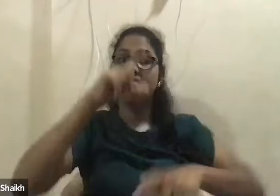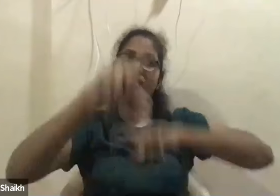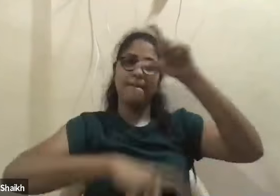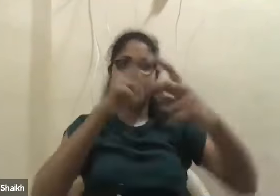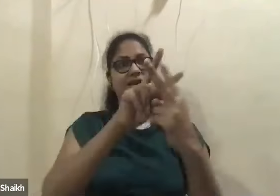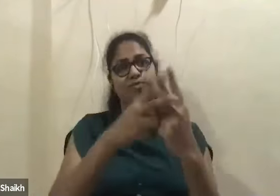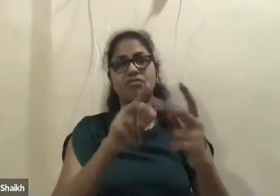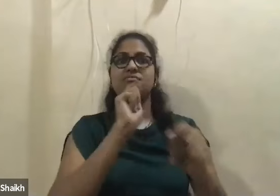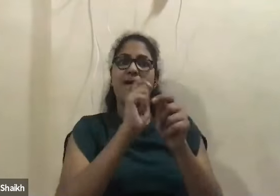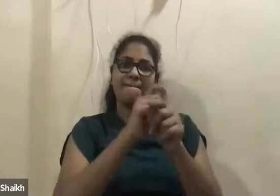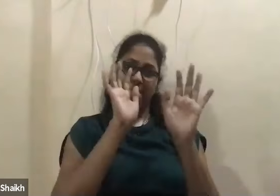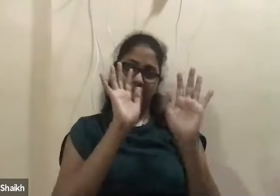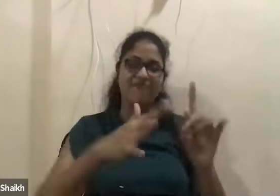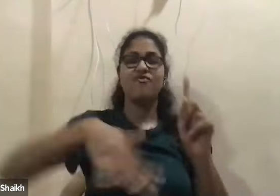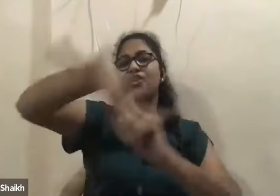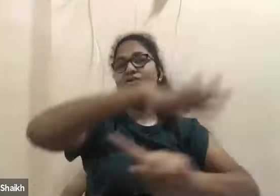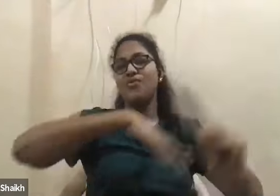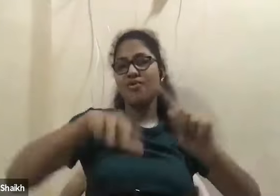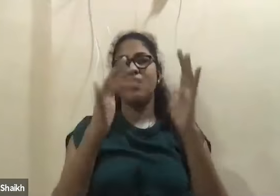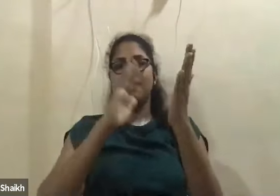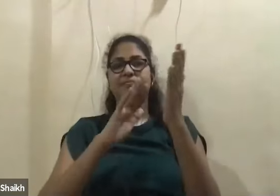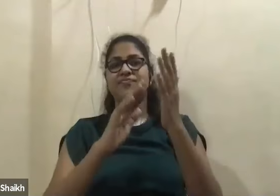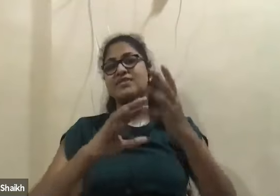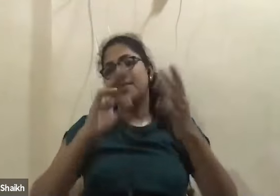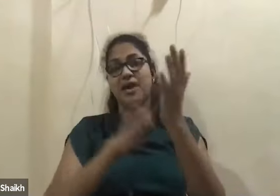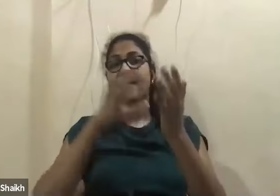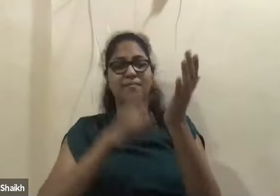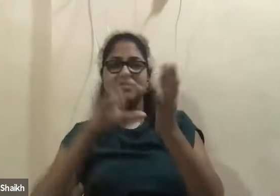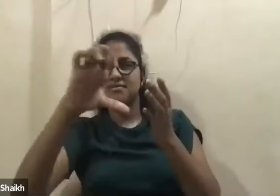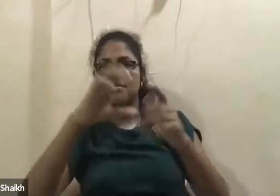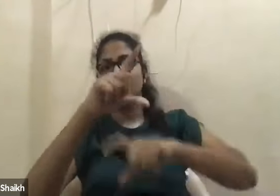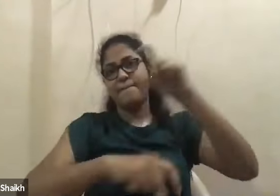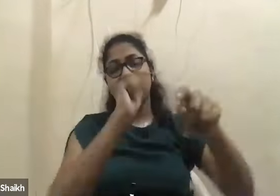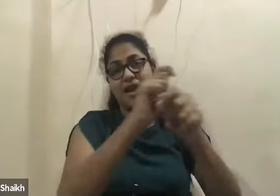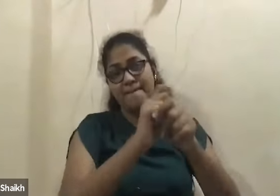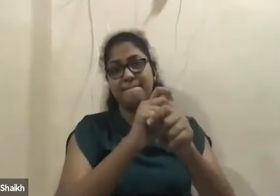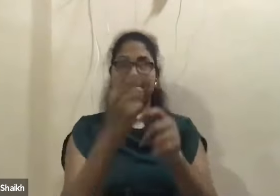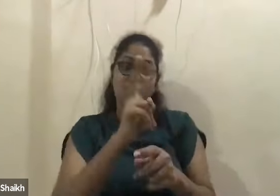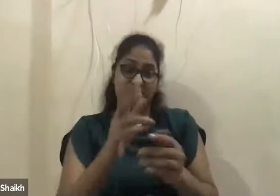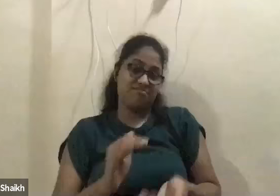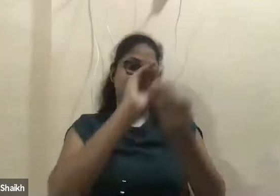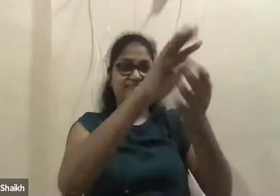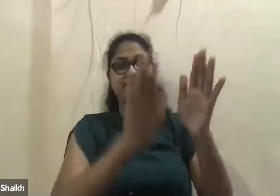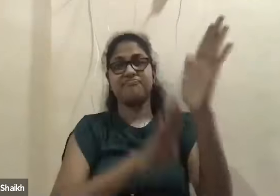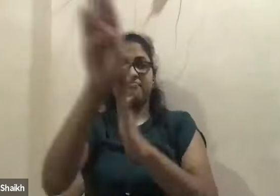they got promoted, and now both of them are working at Accenture. So things how they move,